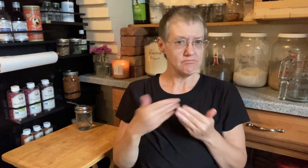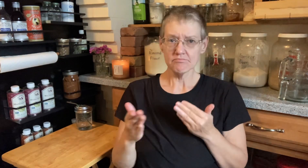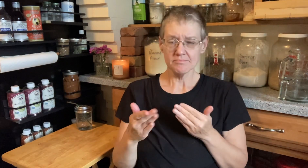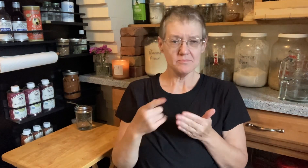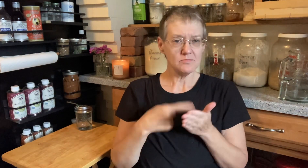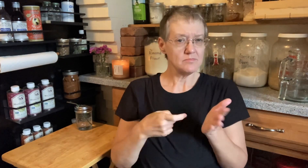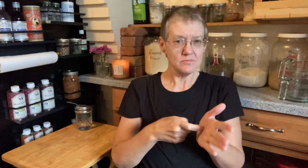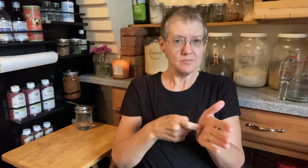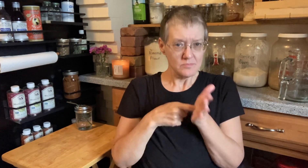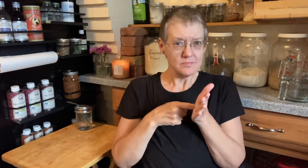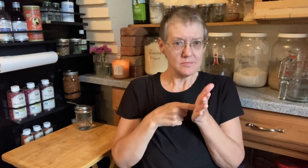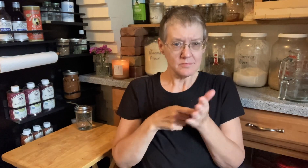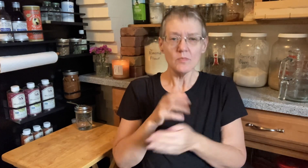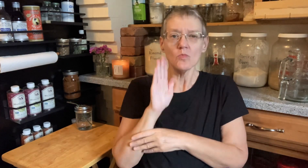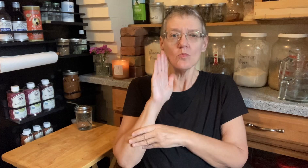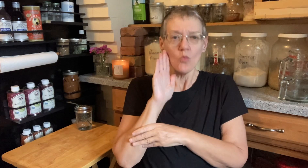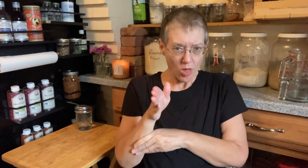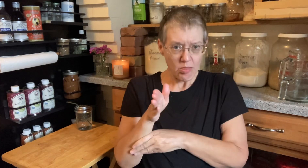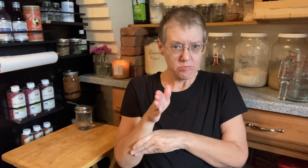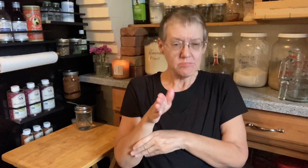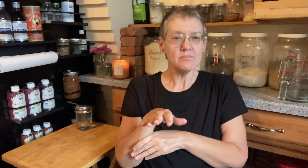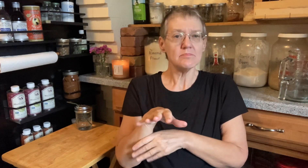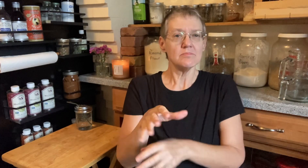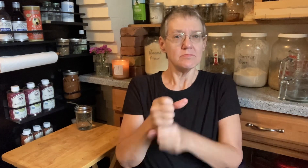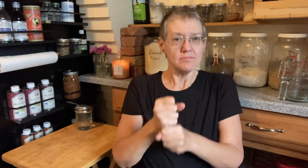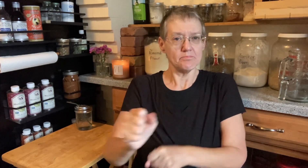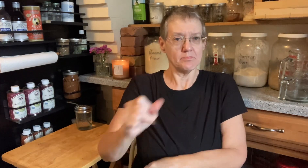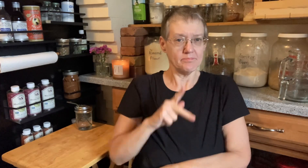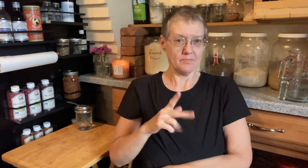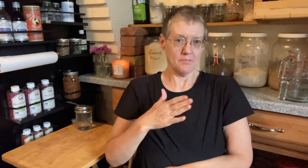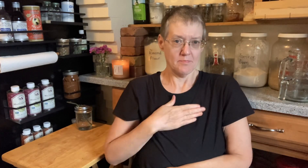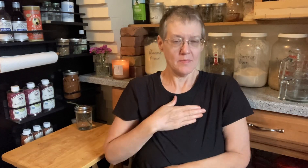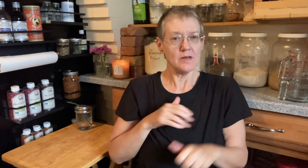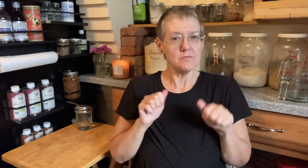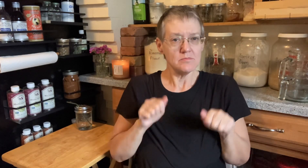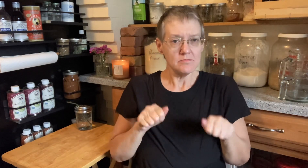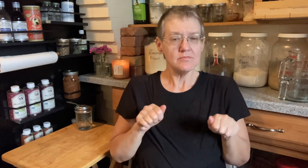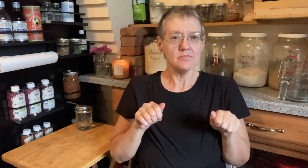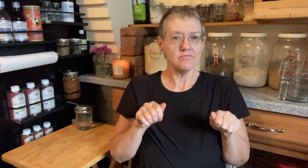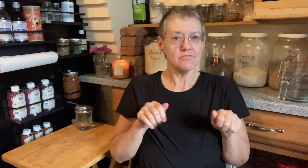do whatever it took to get back my mobility.